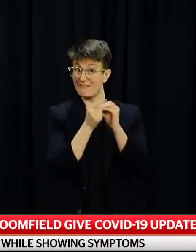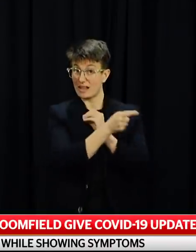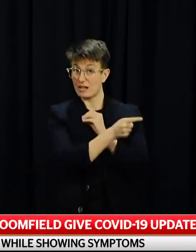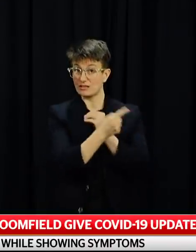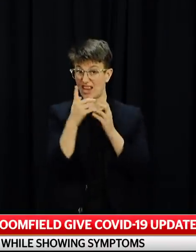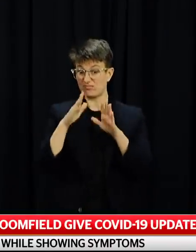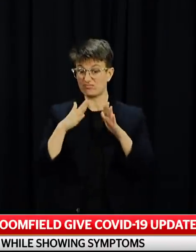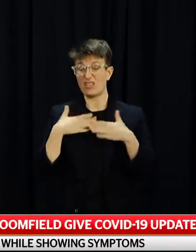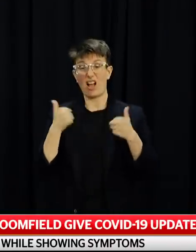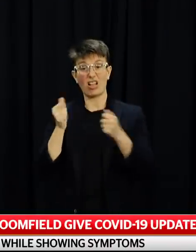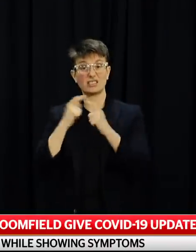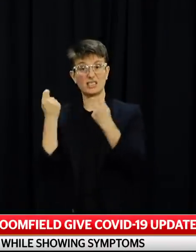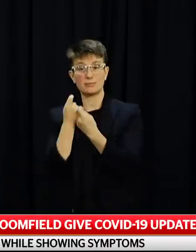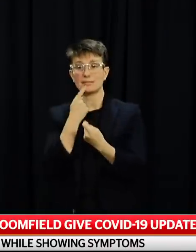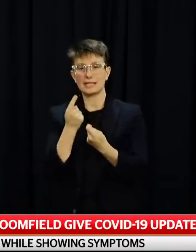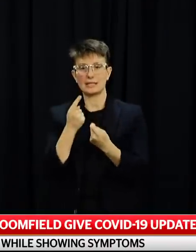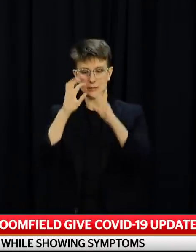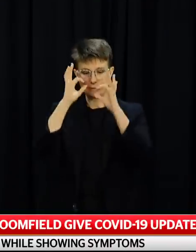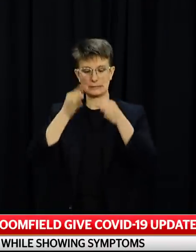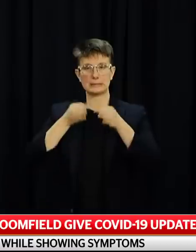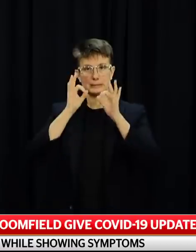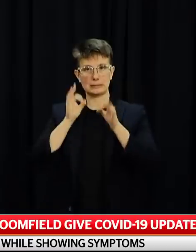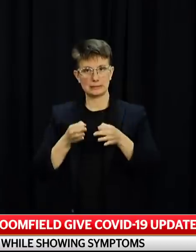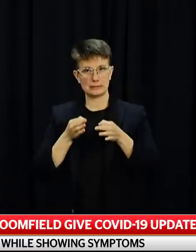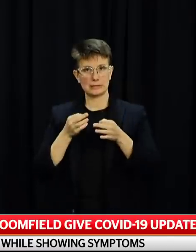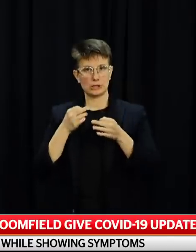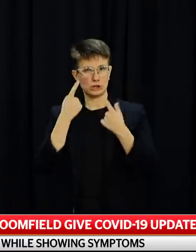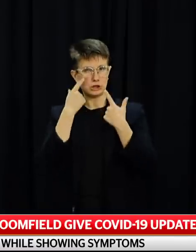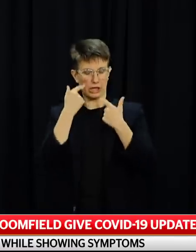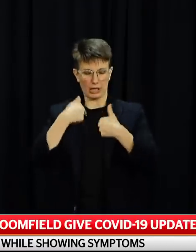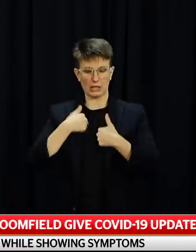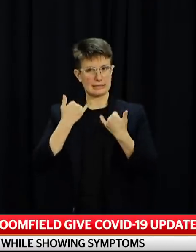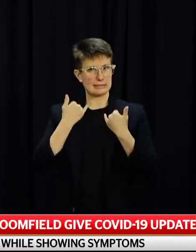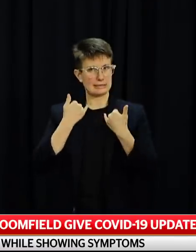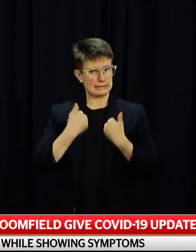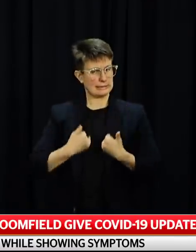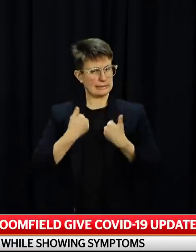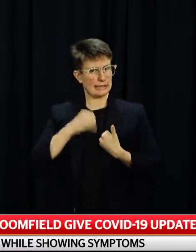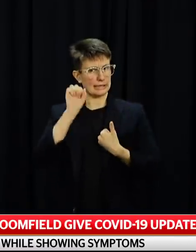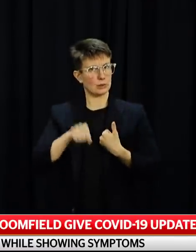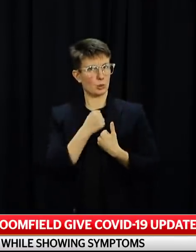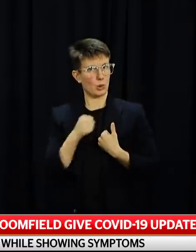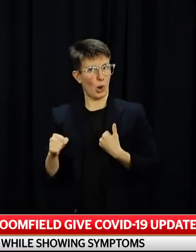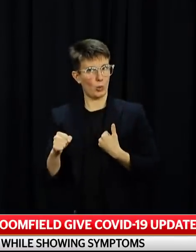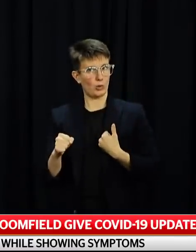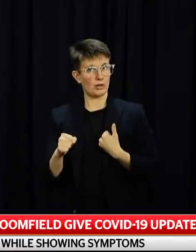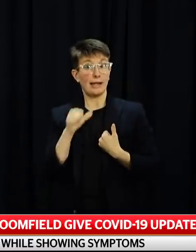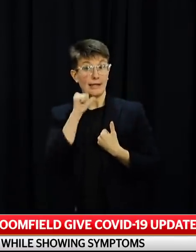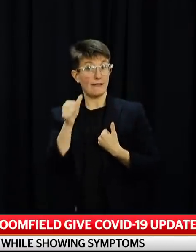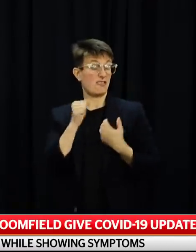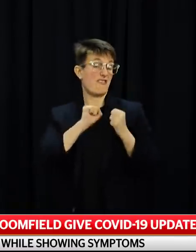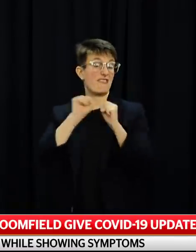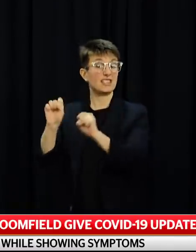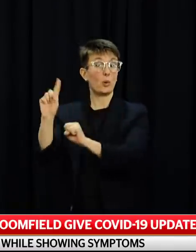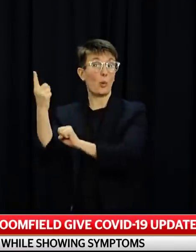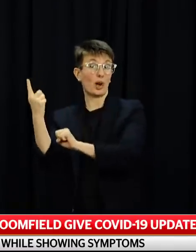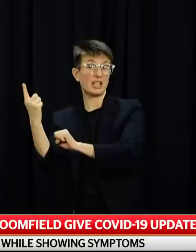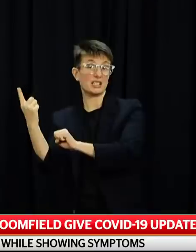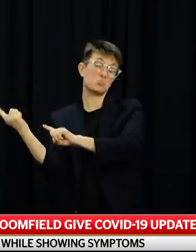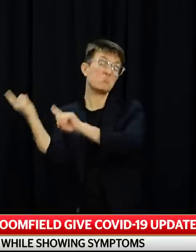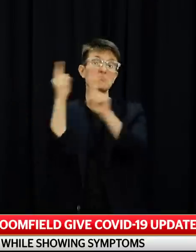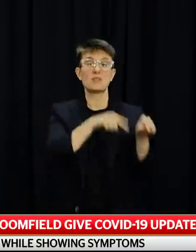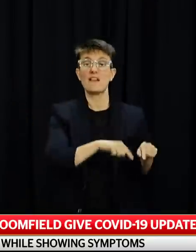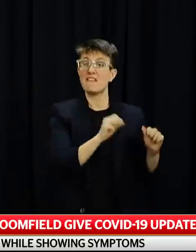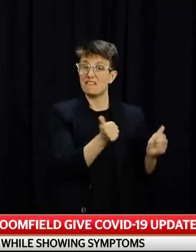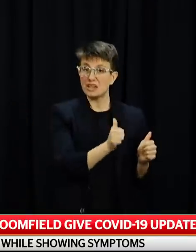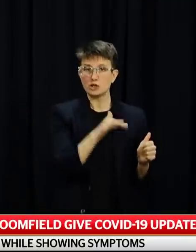for any symptoms. There is no requirement at this stage for you to self-isolate, but as we learn more about the cases we have,